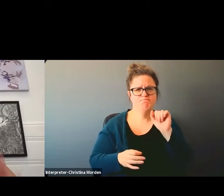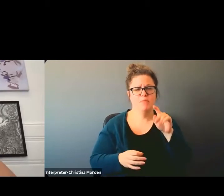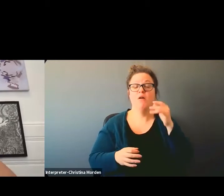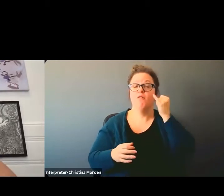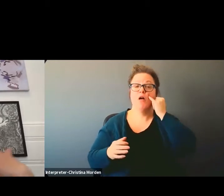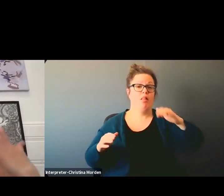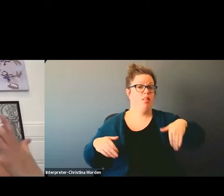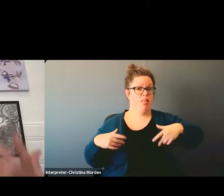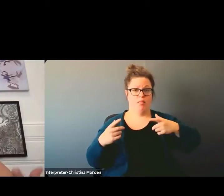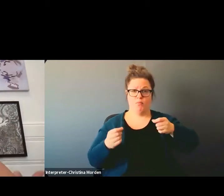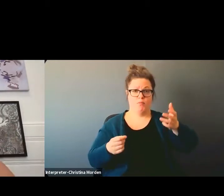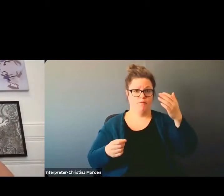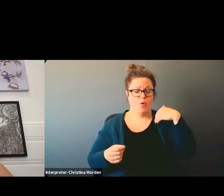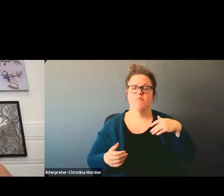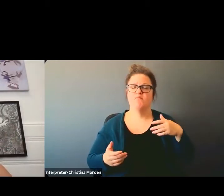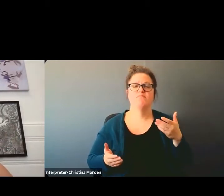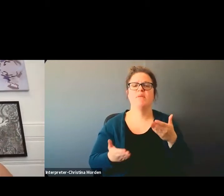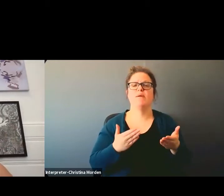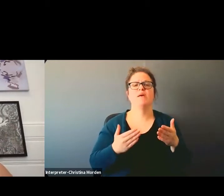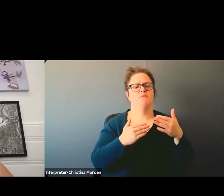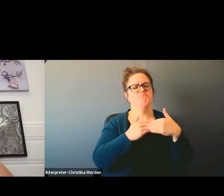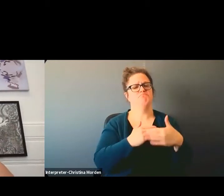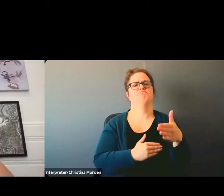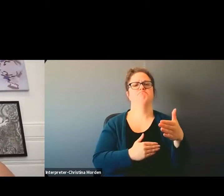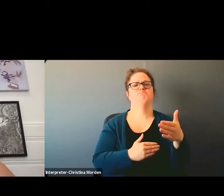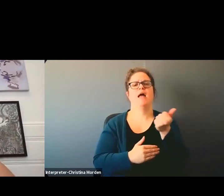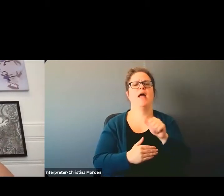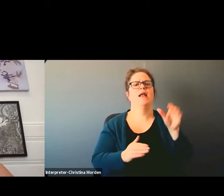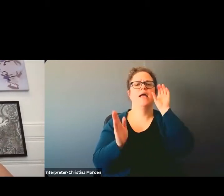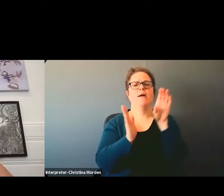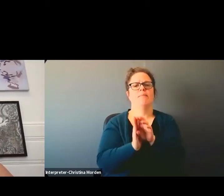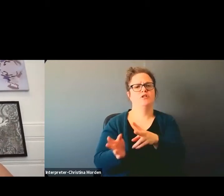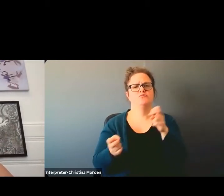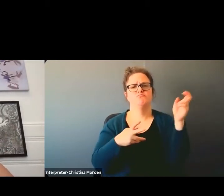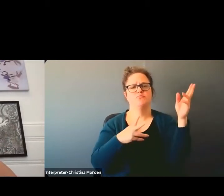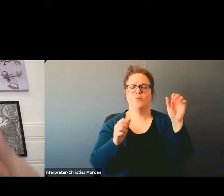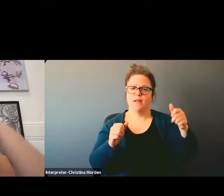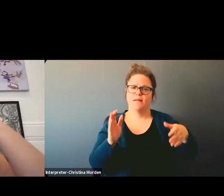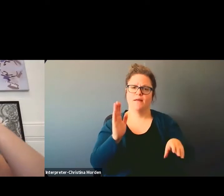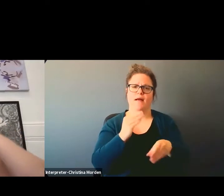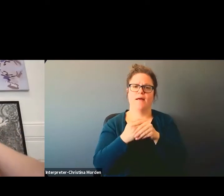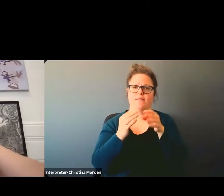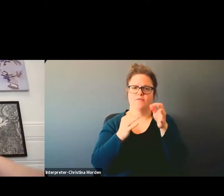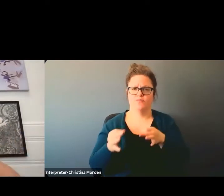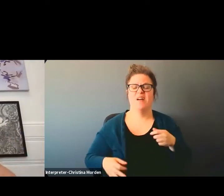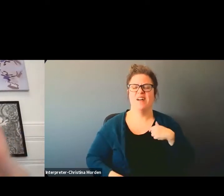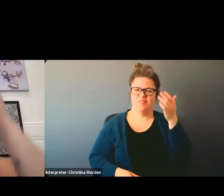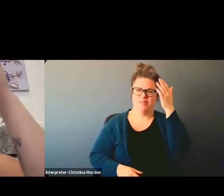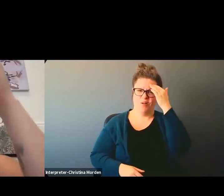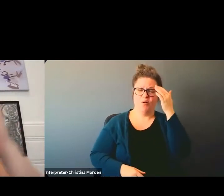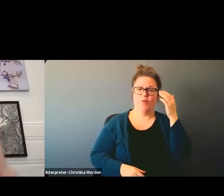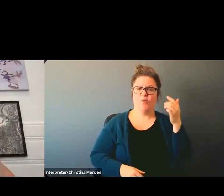start with any new images you put up describing. I know when I started to work at AANM,